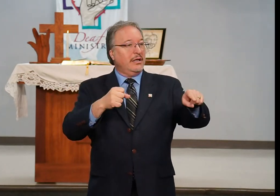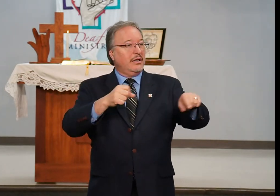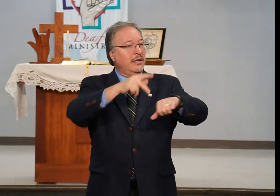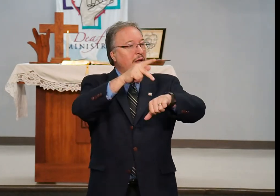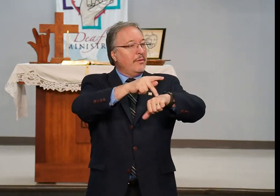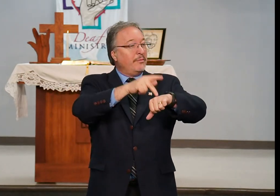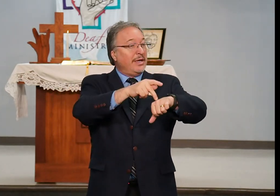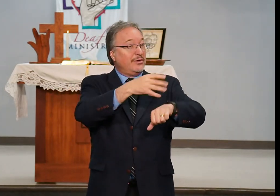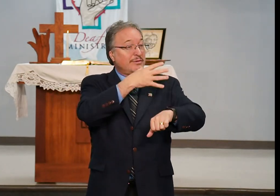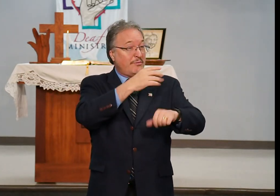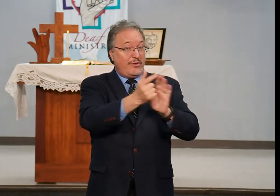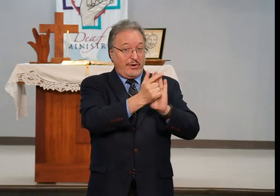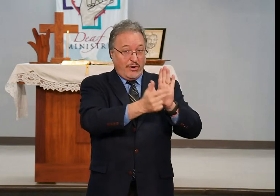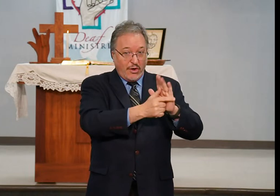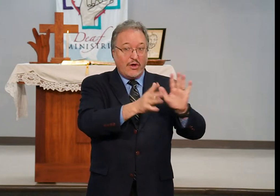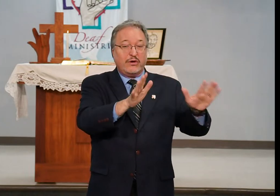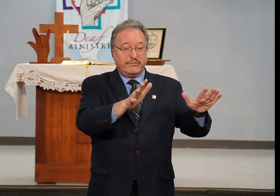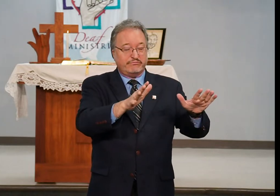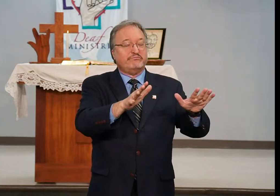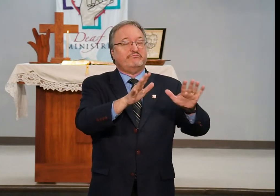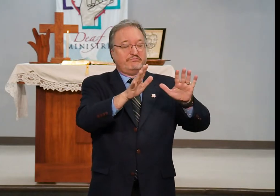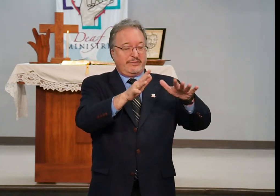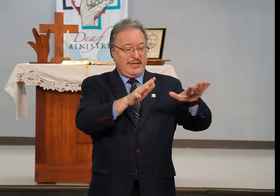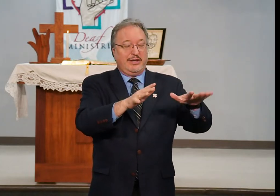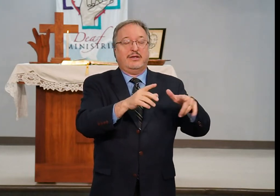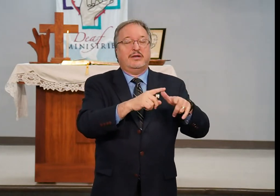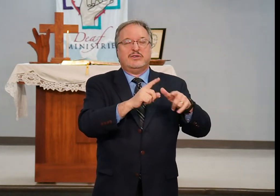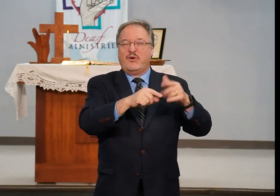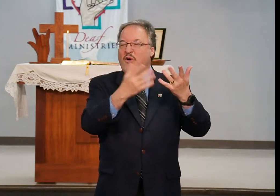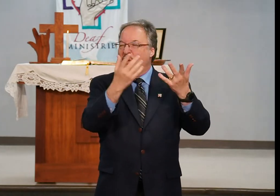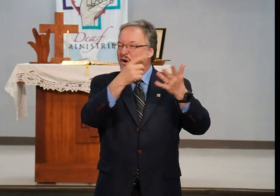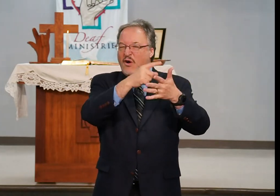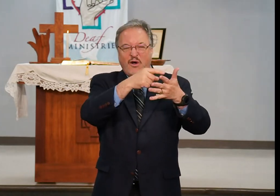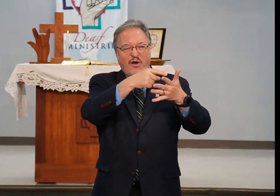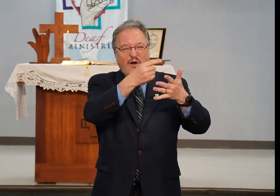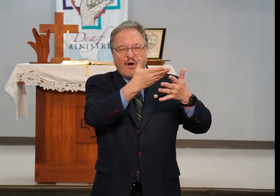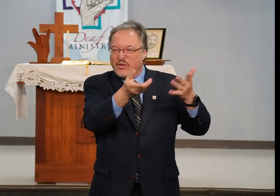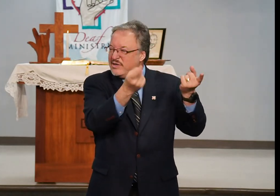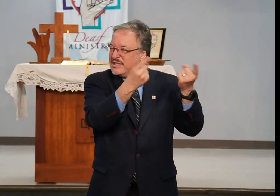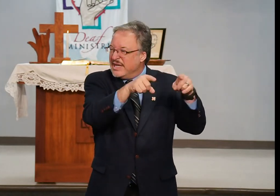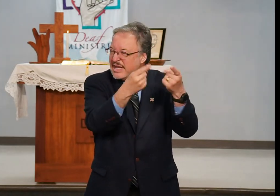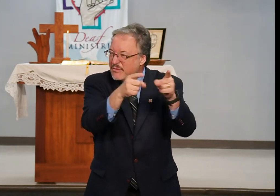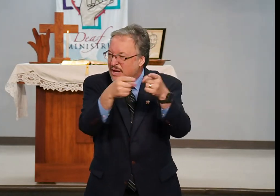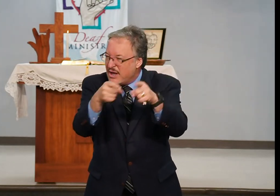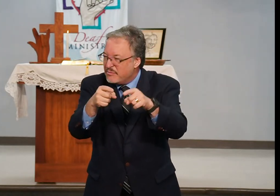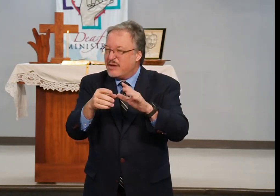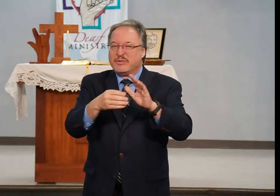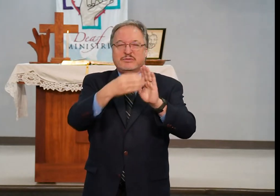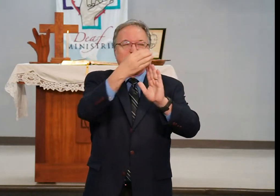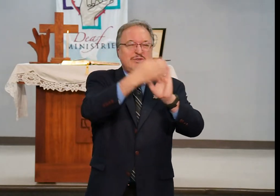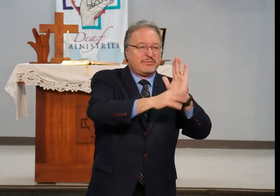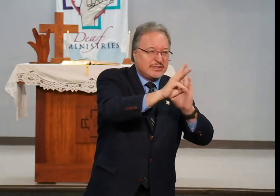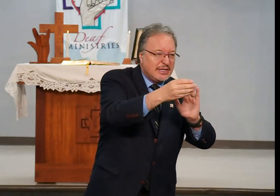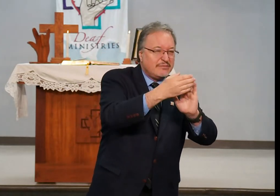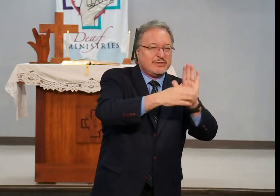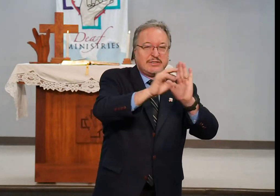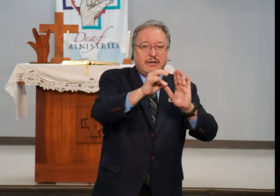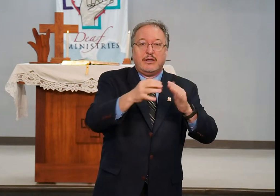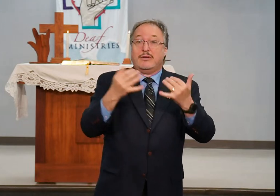where he had healed Paul's mother-in-law. And so those things had been happening